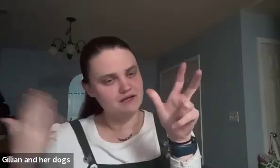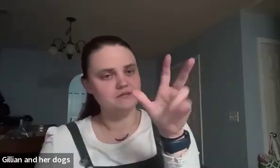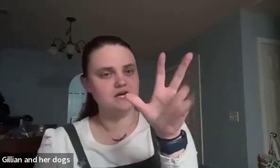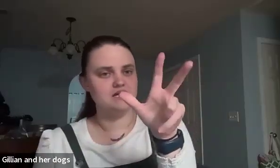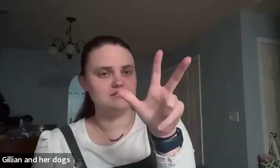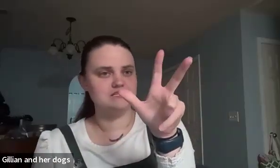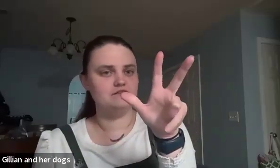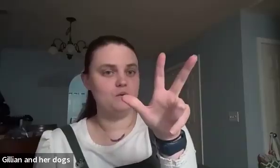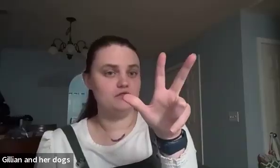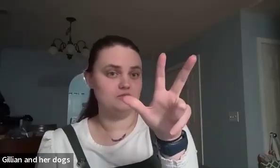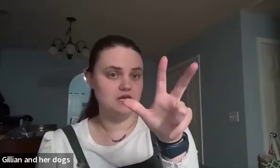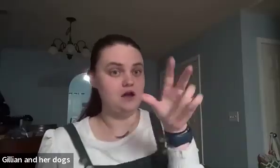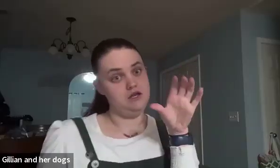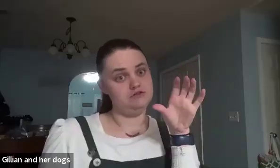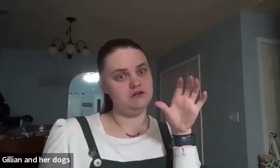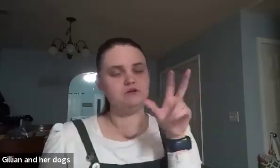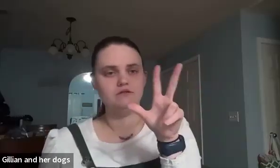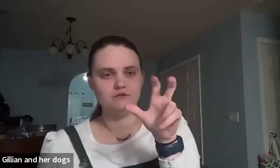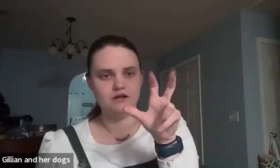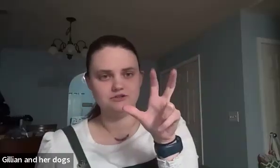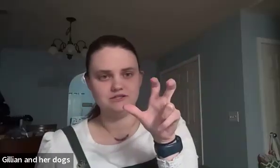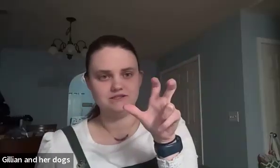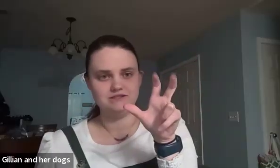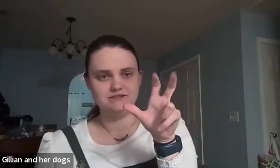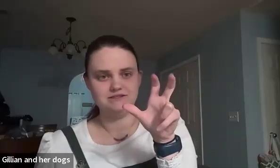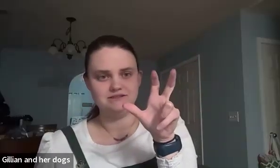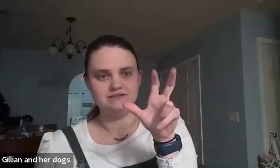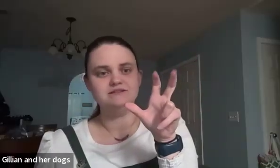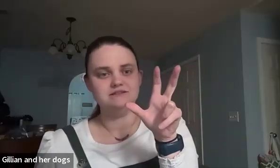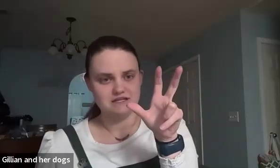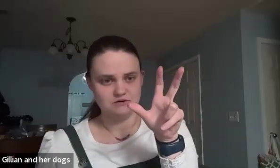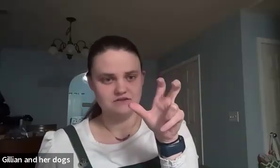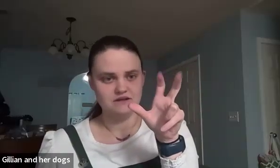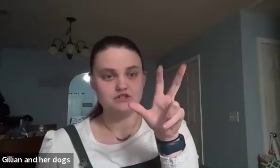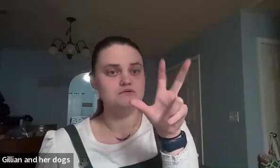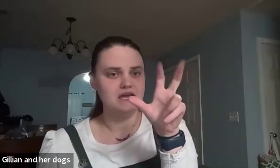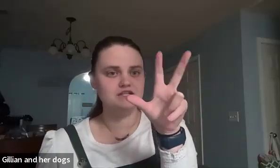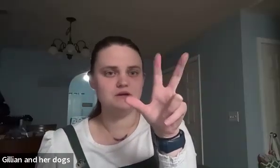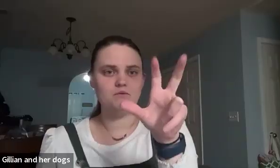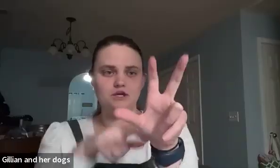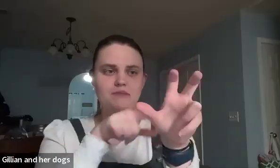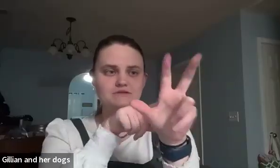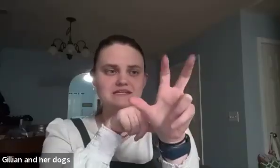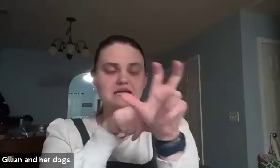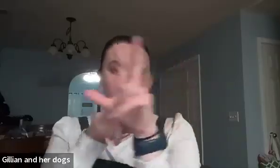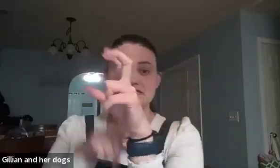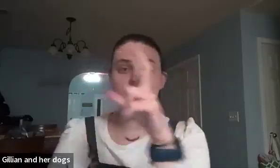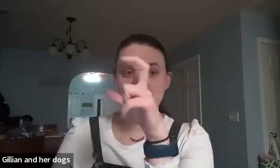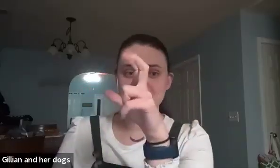mind, because instead of going 300, we're doing 300. That sort of thing. So you can do it where you bouncing. I'm still bouncing